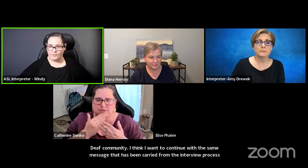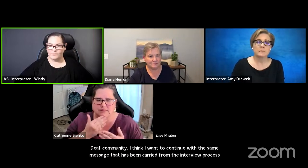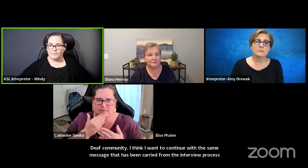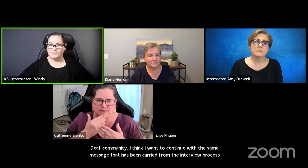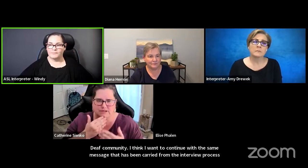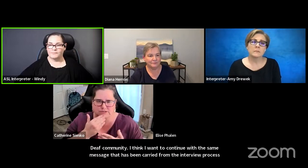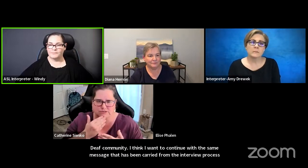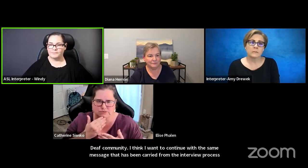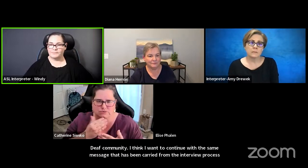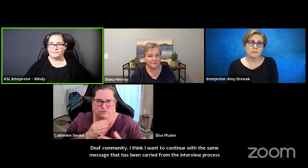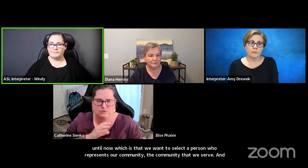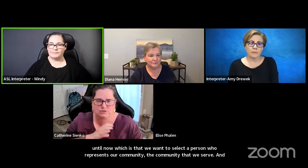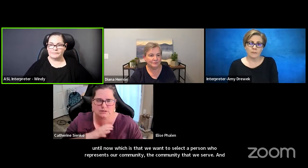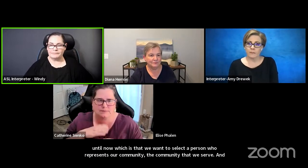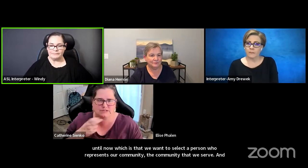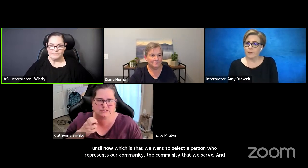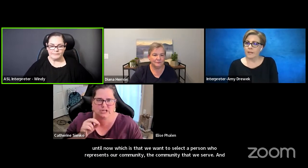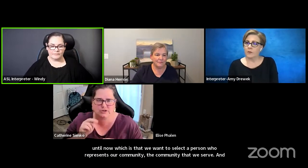Thank you.